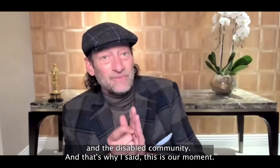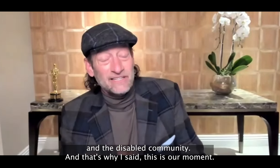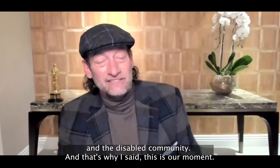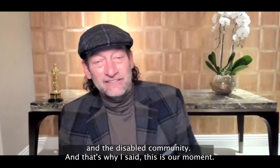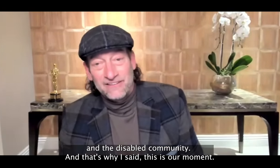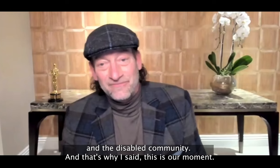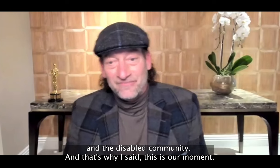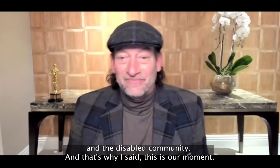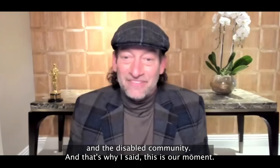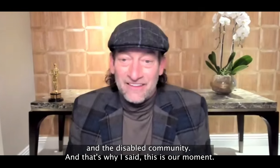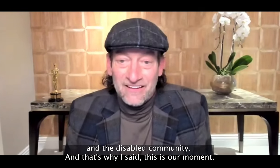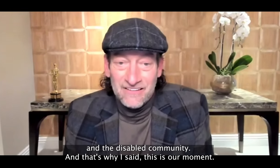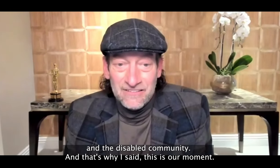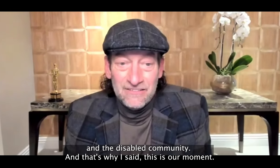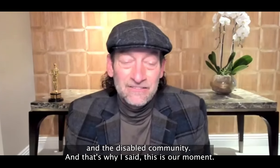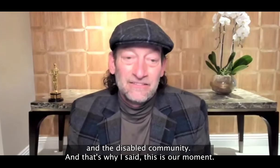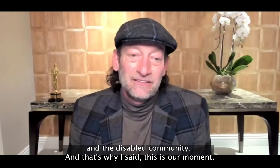the disabled community. And that's why I said this is our moment.